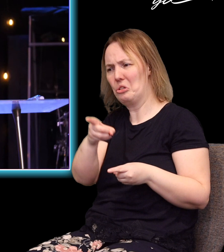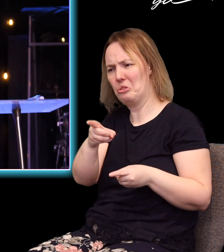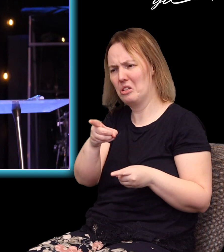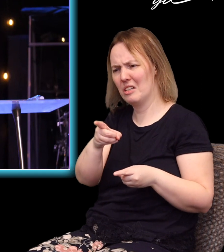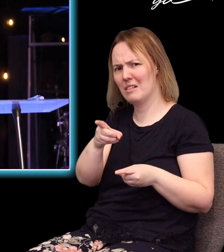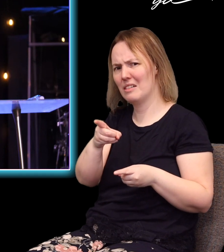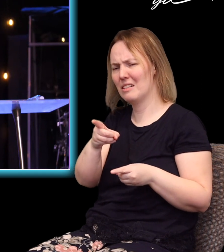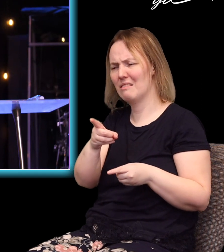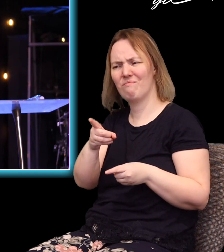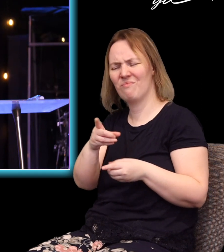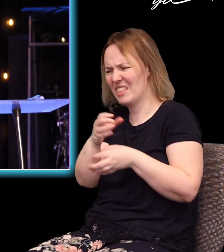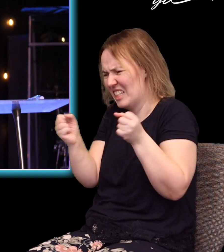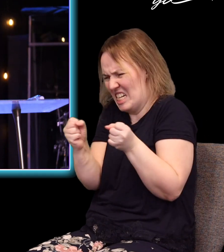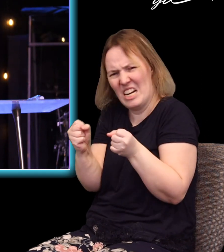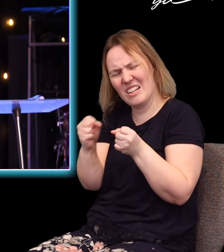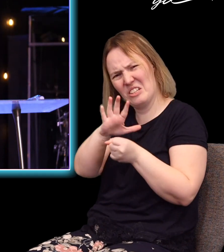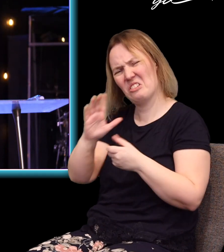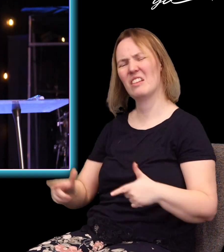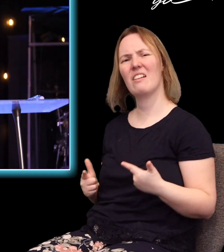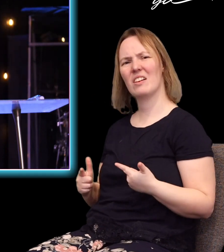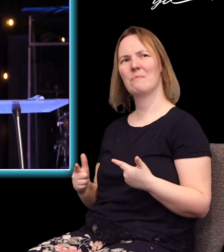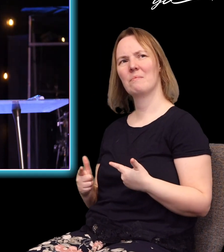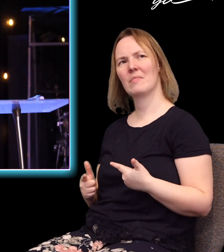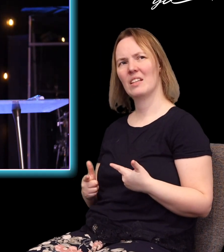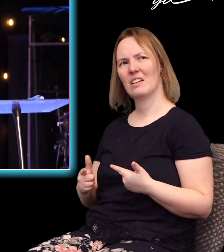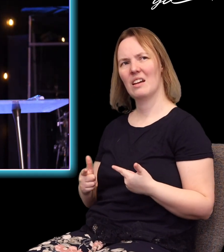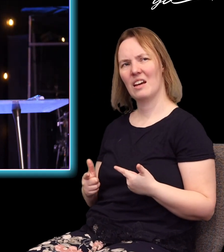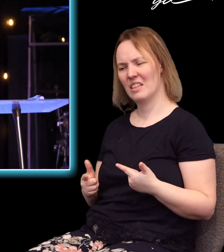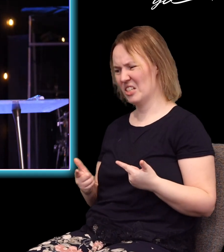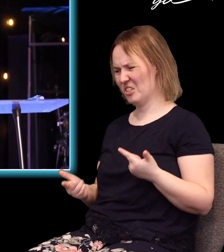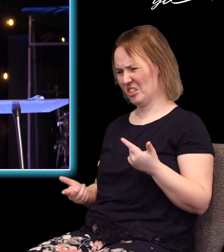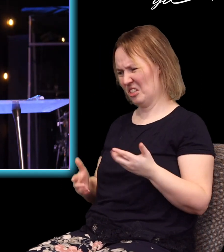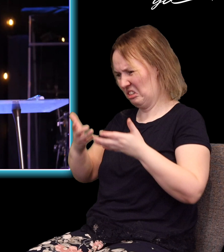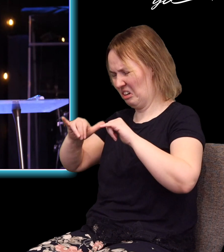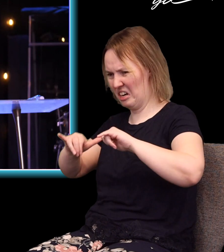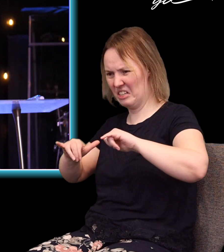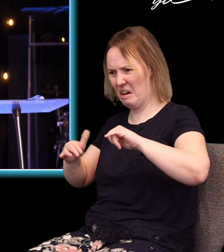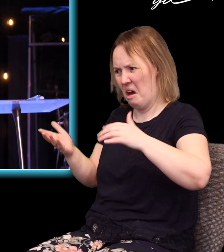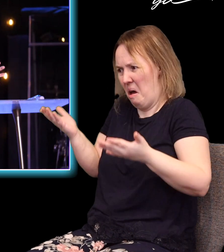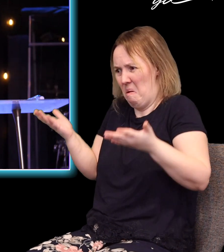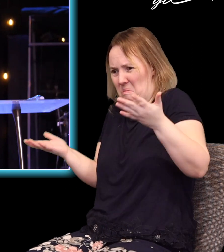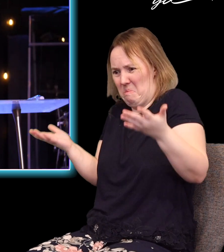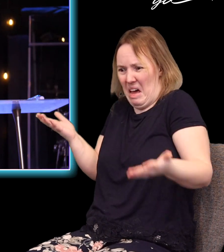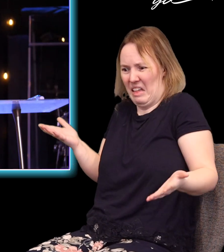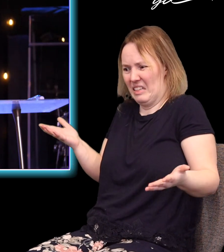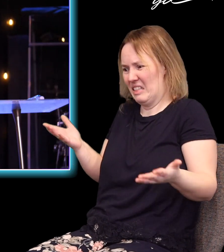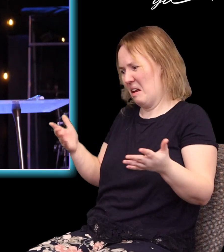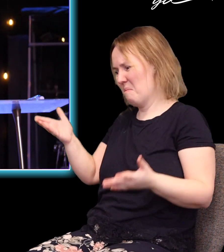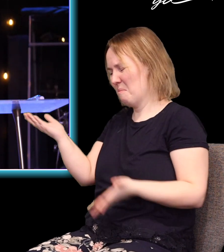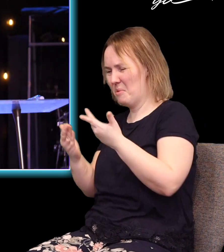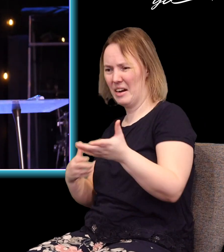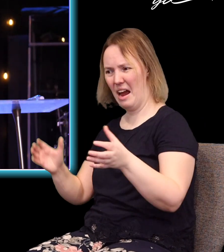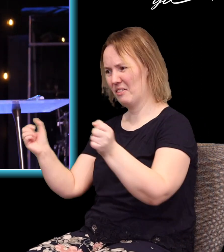to shake your life. And you find after a while that it's really kind of about trying to keep everything in balance and trying to bring everything together when it kind of seems to